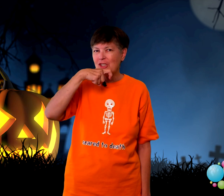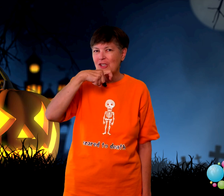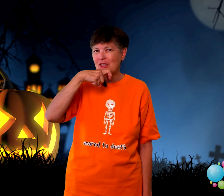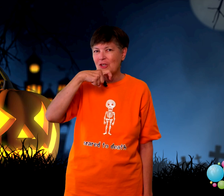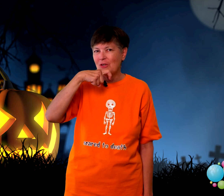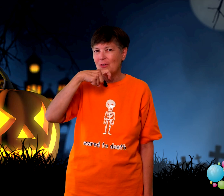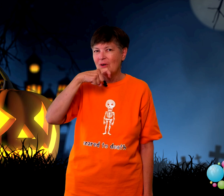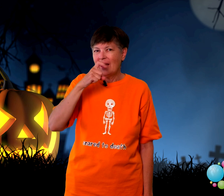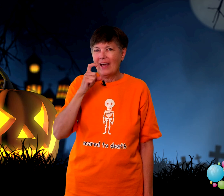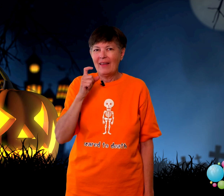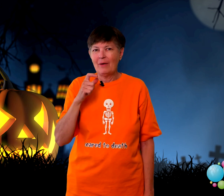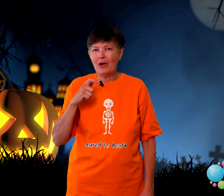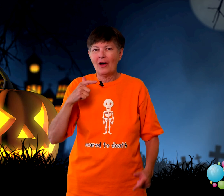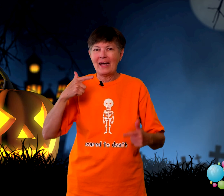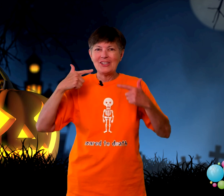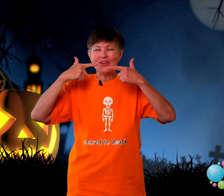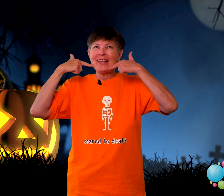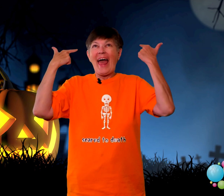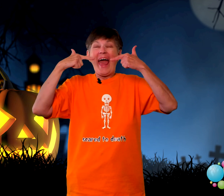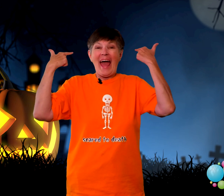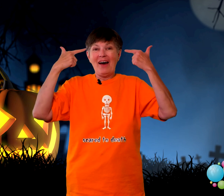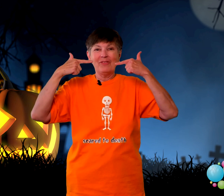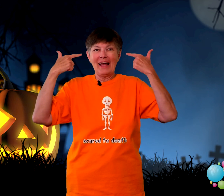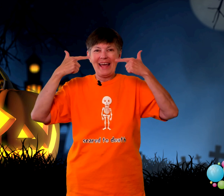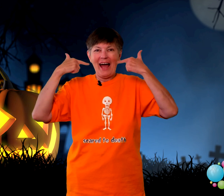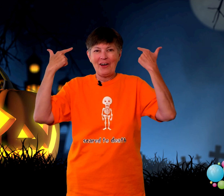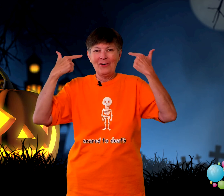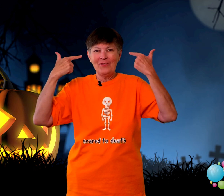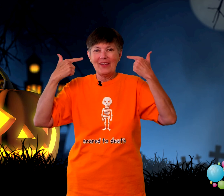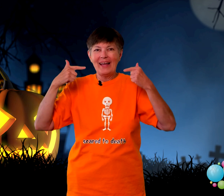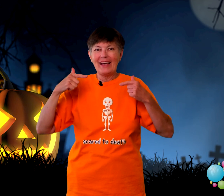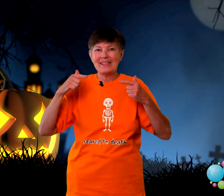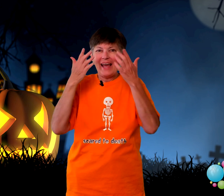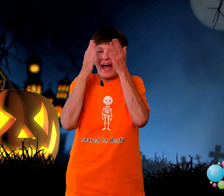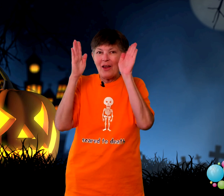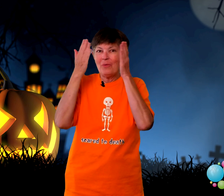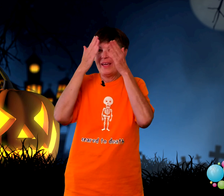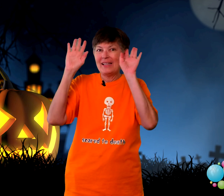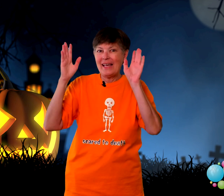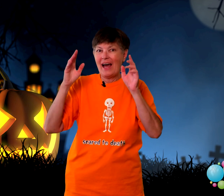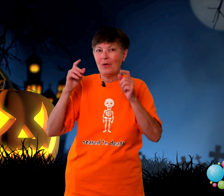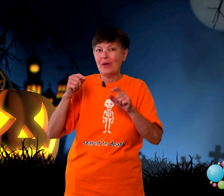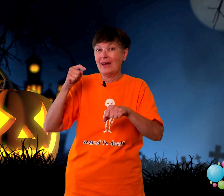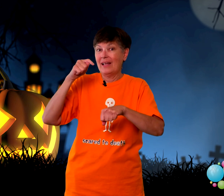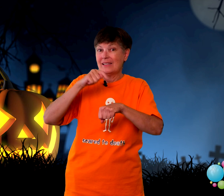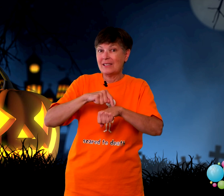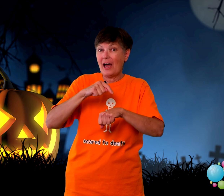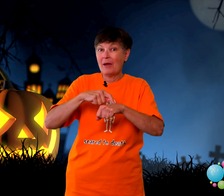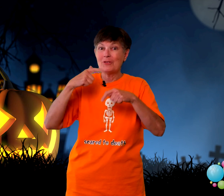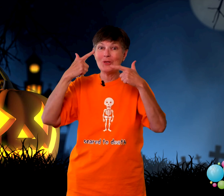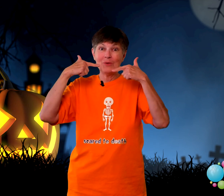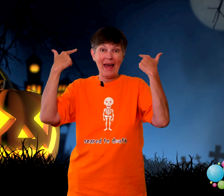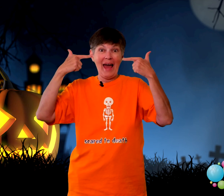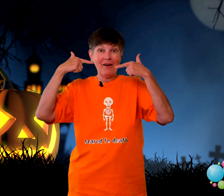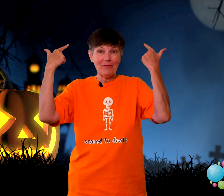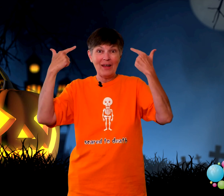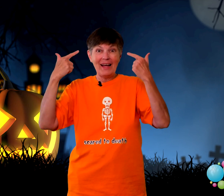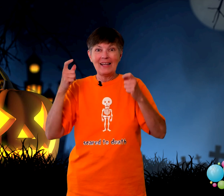witches do. And then we all get to laugh like cackle. It's Halloween, it's time to laugh